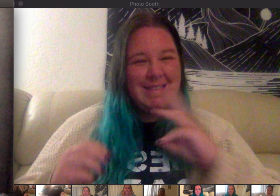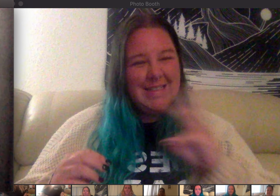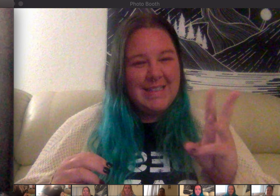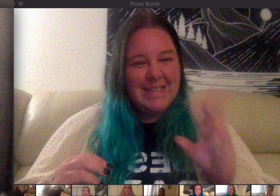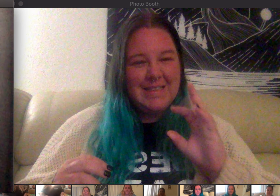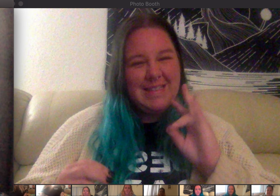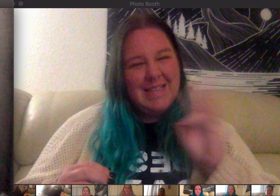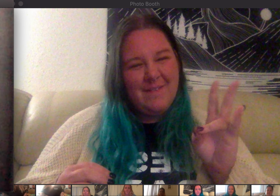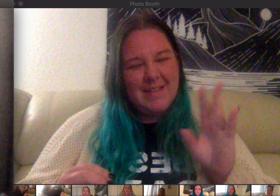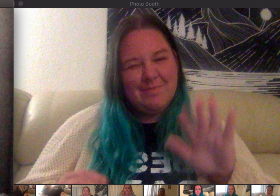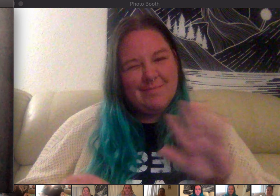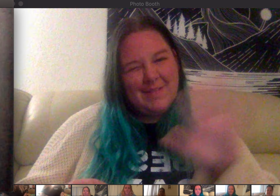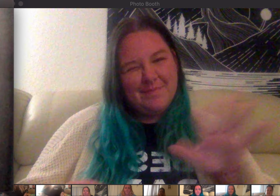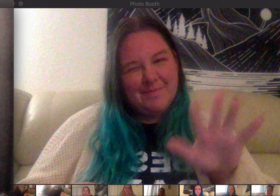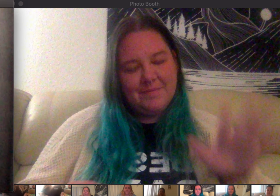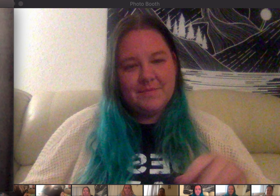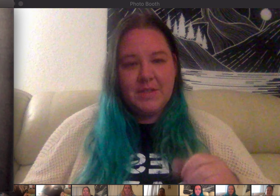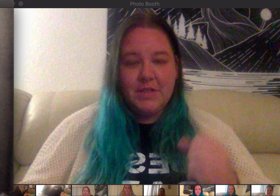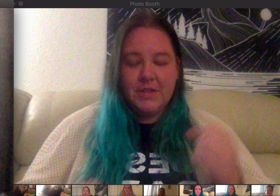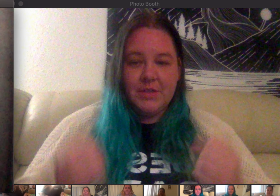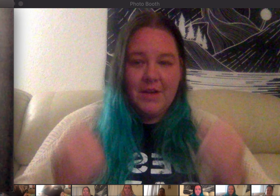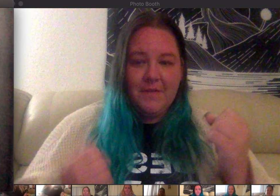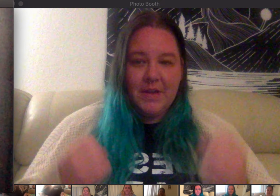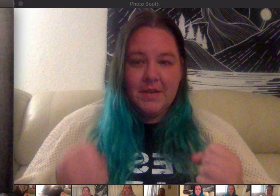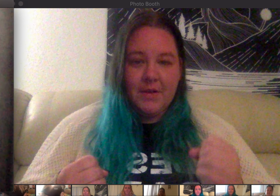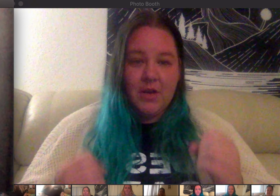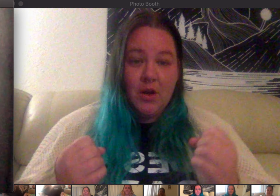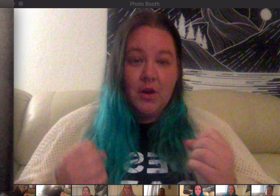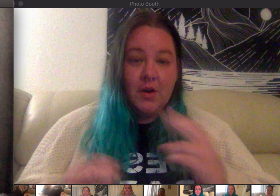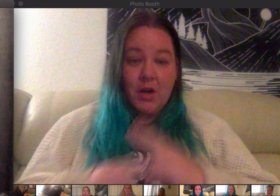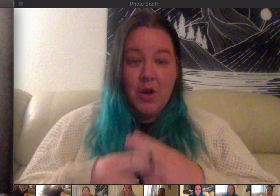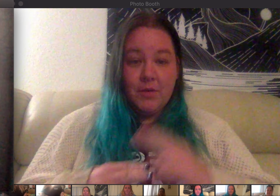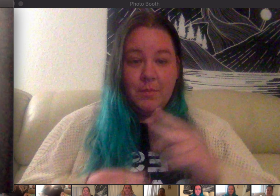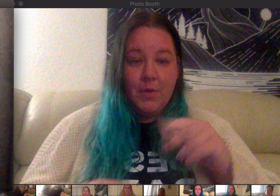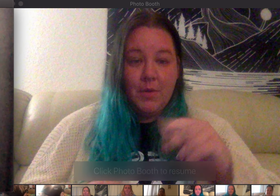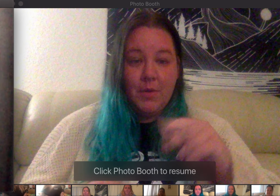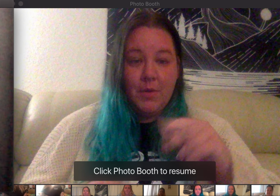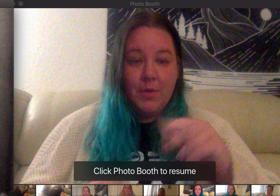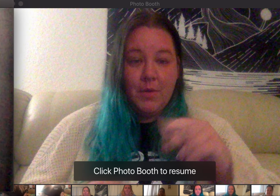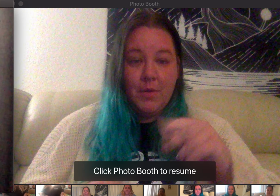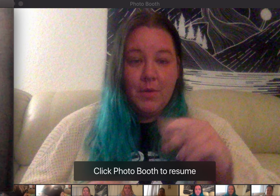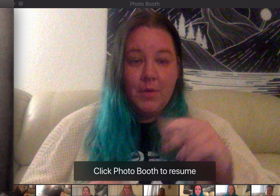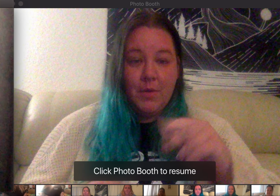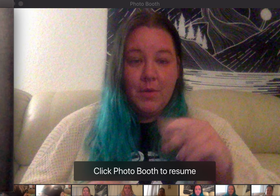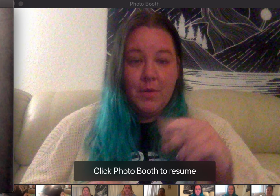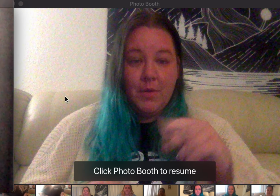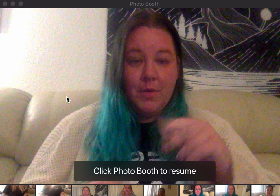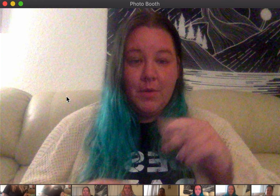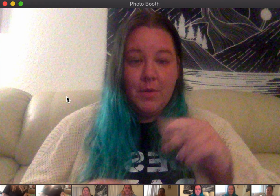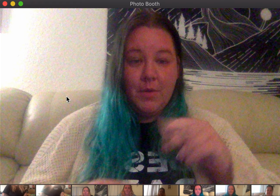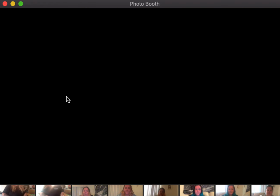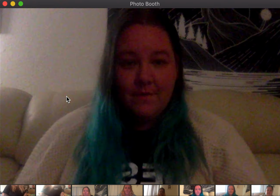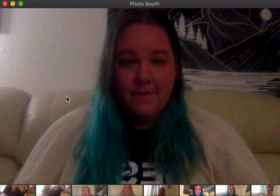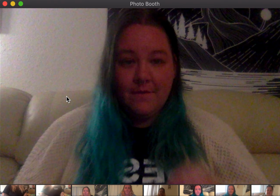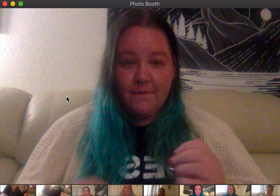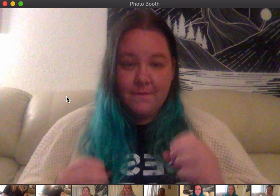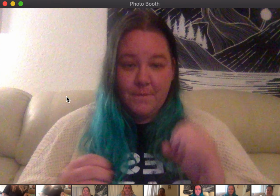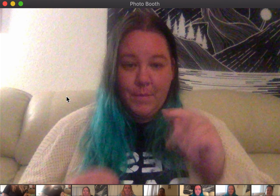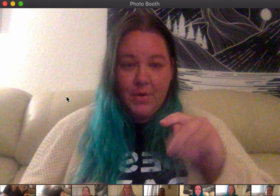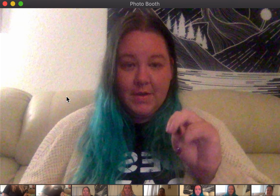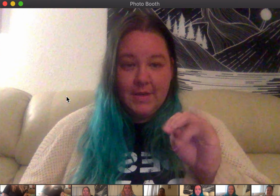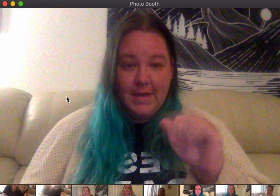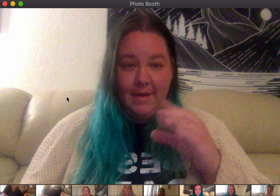he drove a Pontiac Firebird, which is a nice car, stick shift. And when we were in the passenger seat, whether it was me